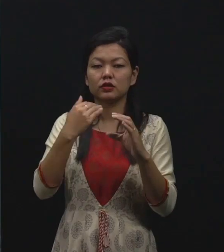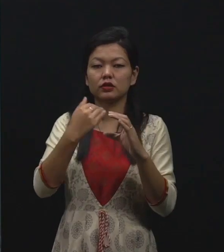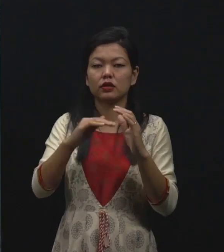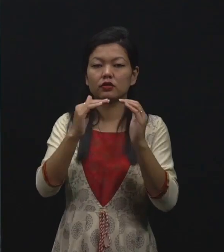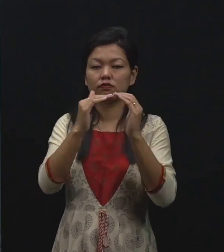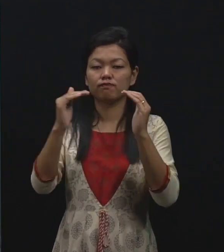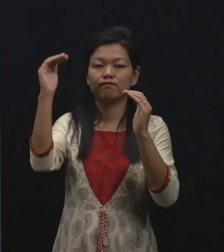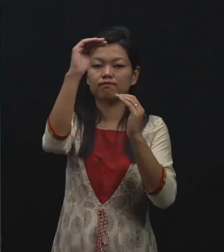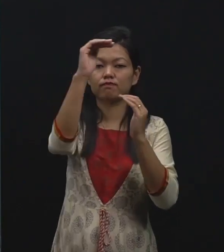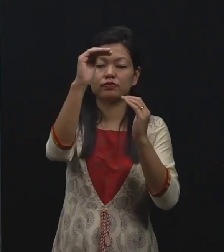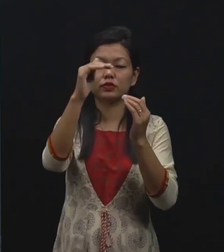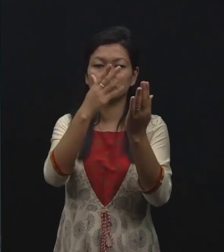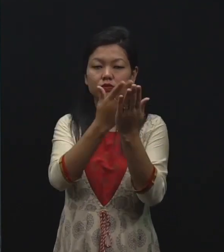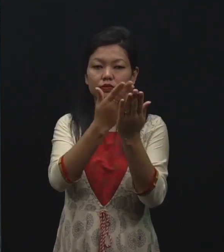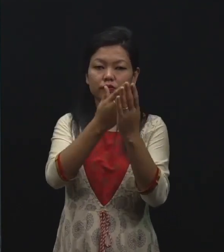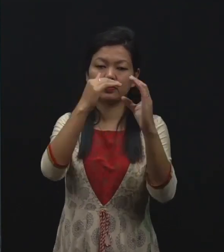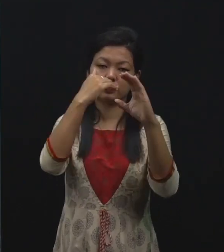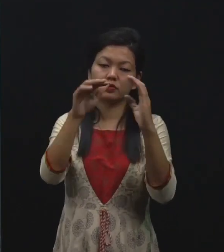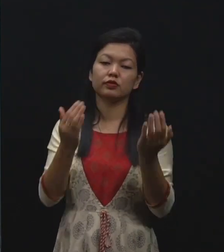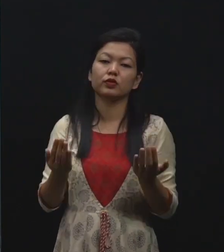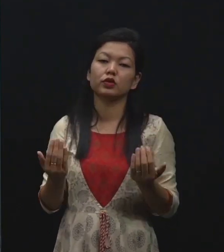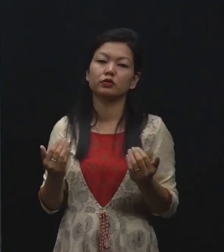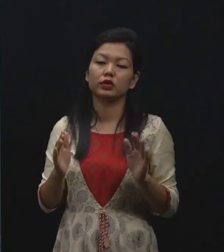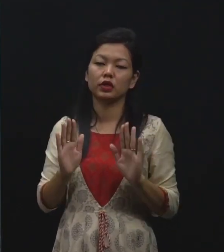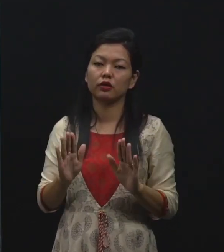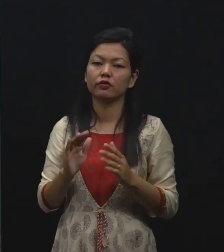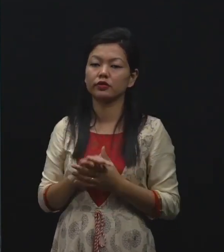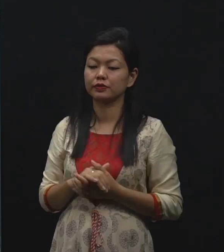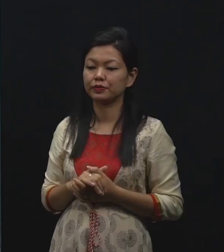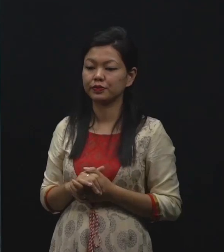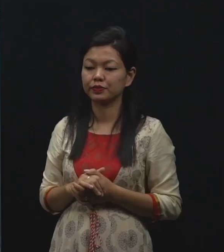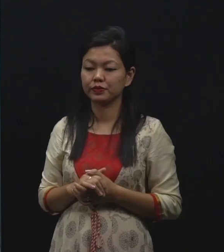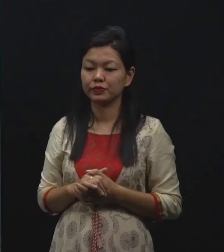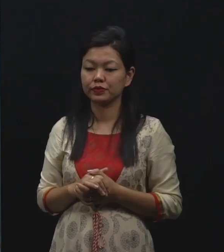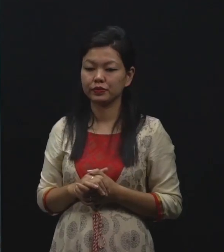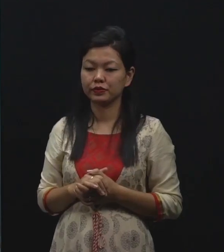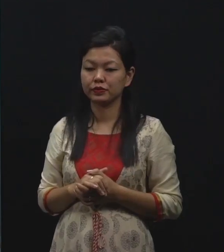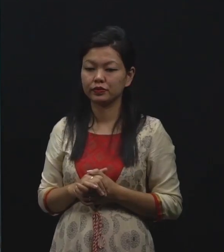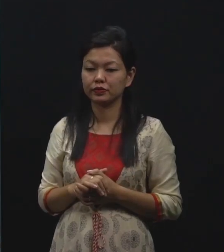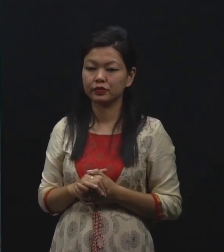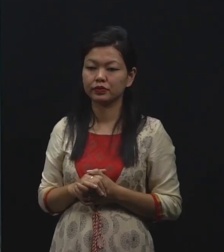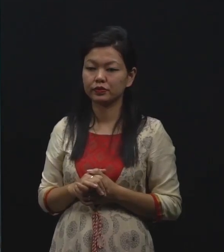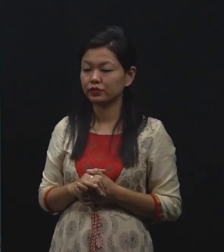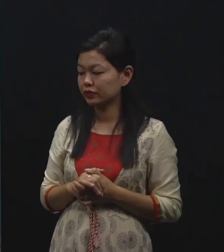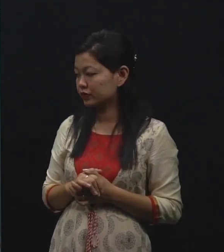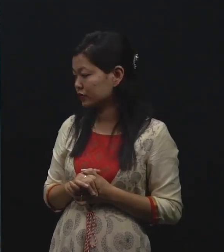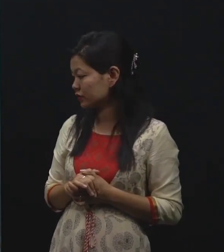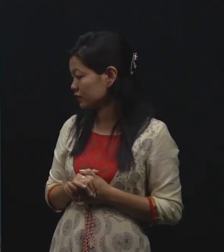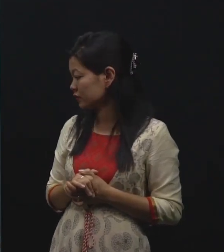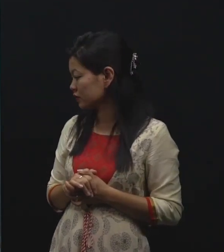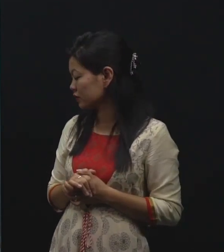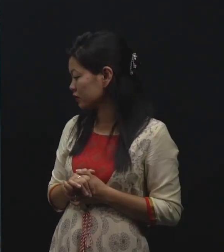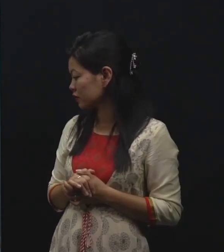to write down the FIR, then he can approach the other police officers also. Okay,